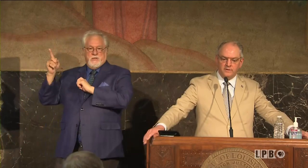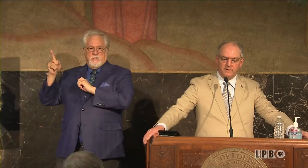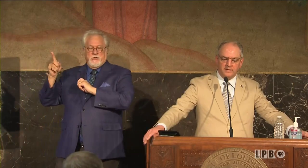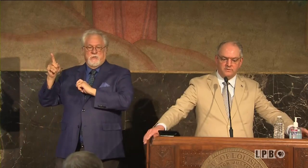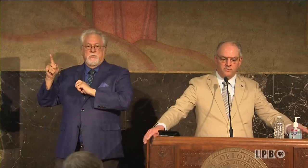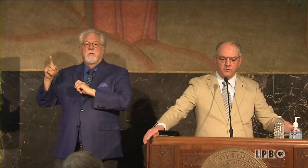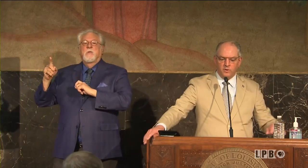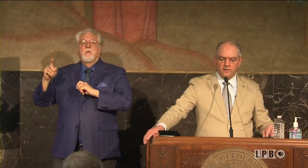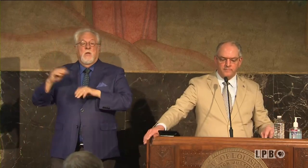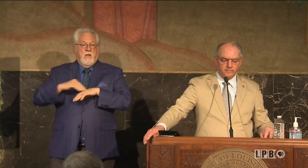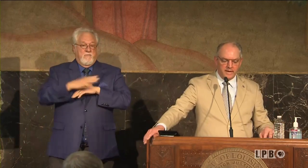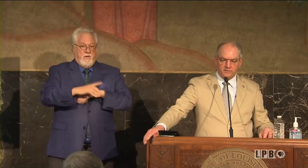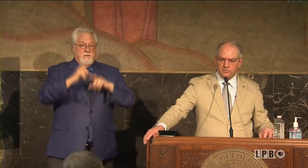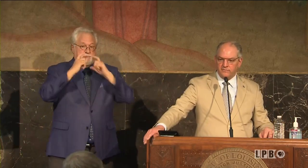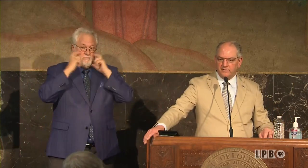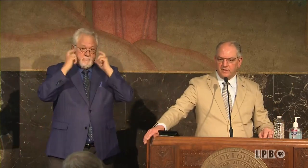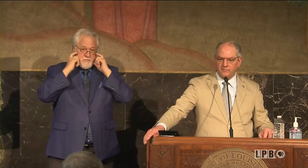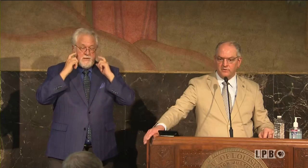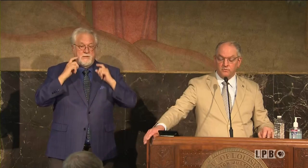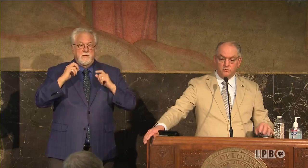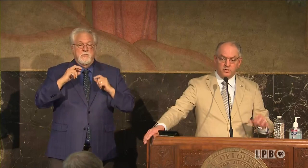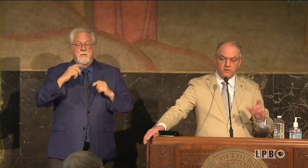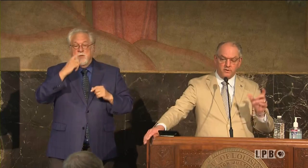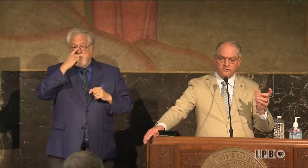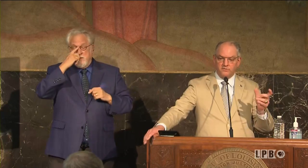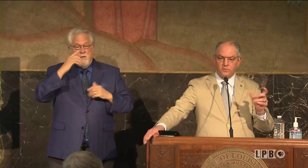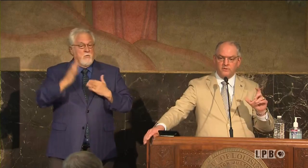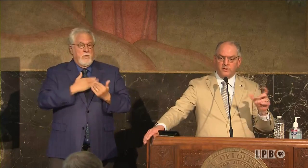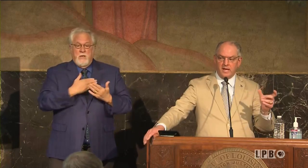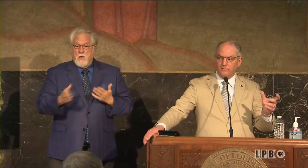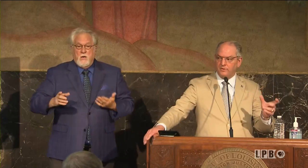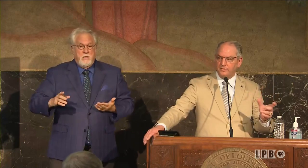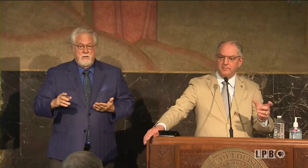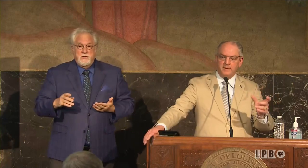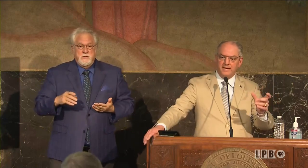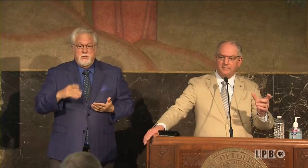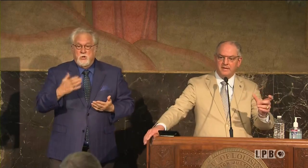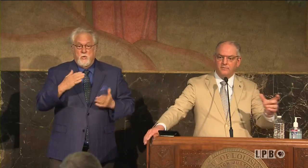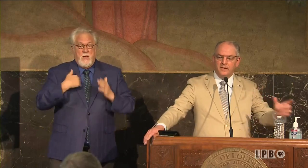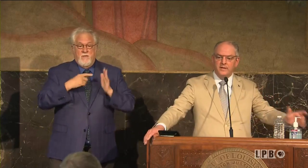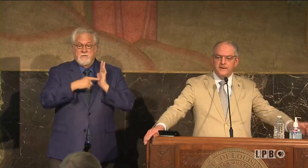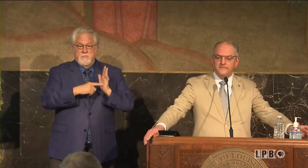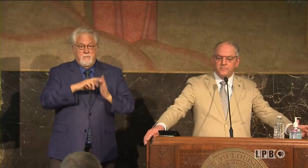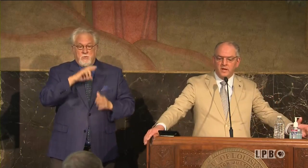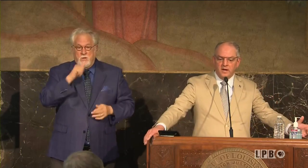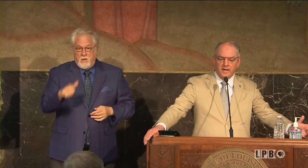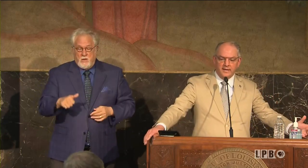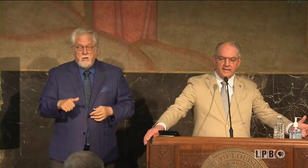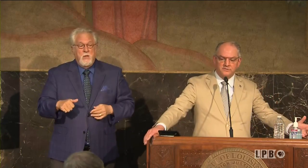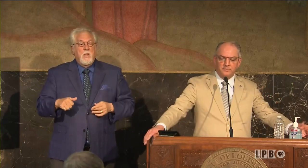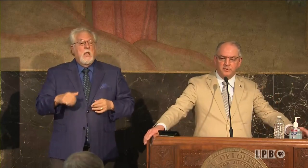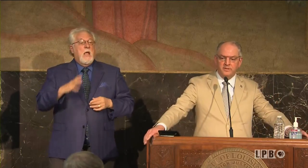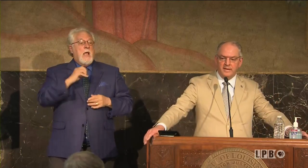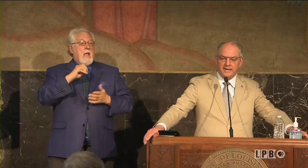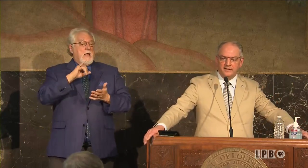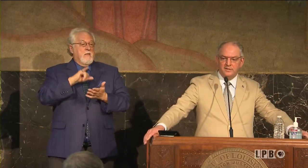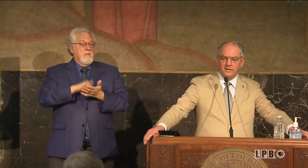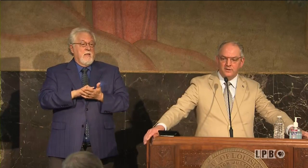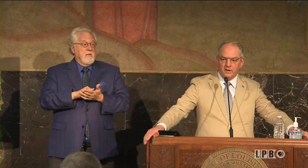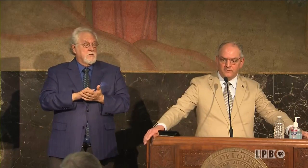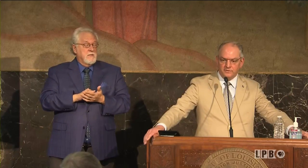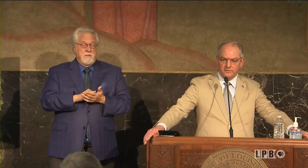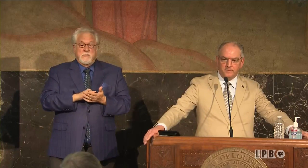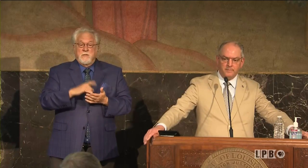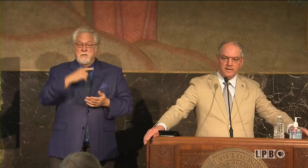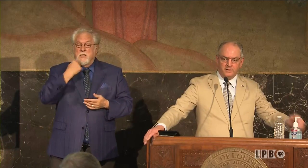to advise that we wear masks or face coverings, regardless of whether or not we're symptomatic, by the way. And that's something that I can tell you